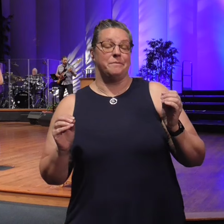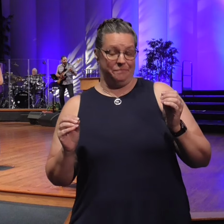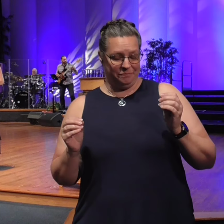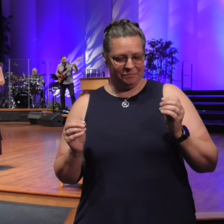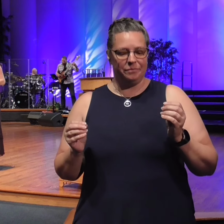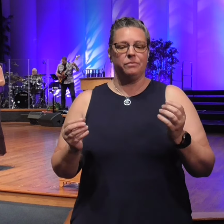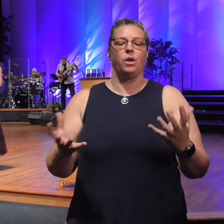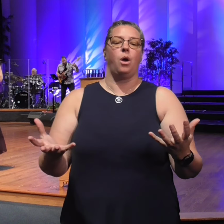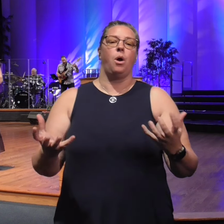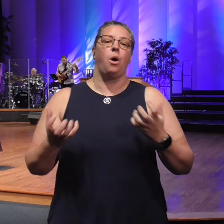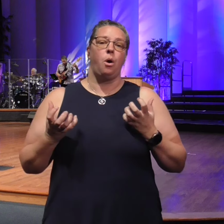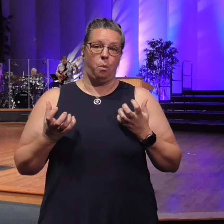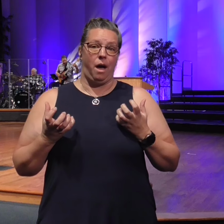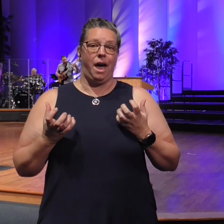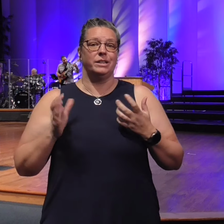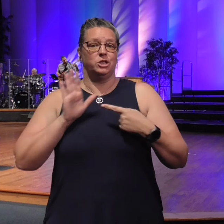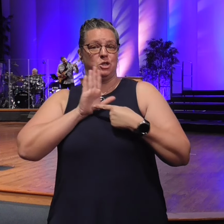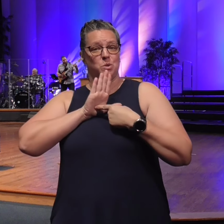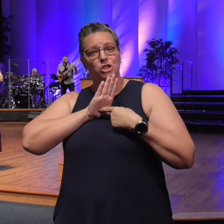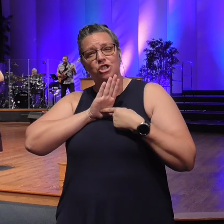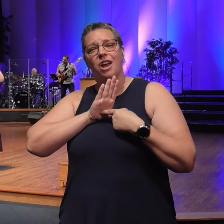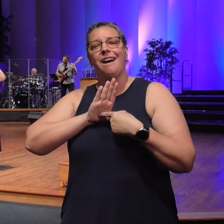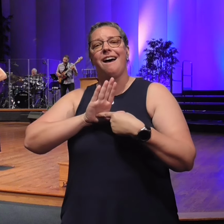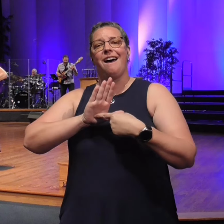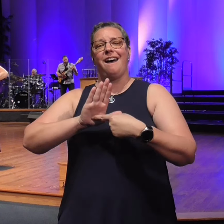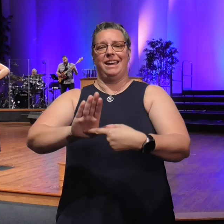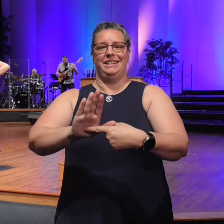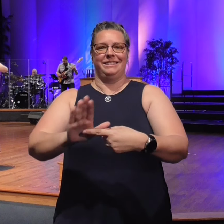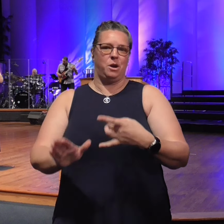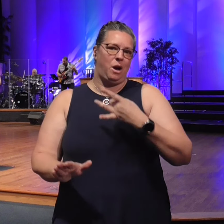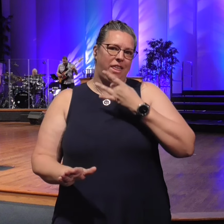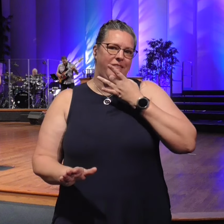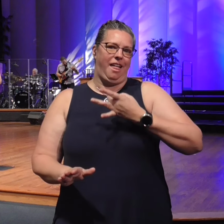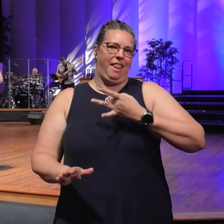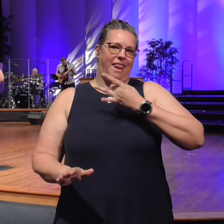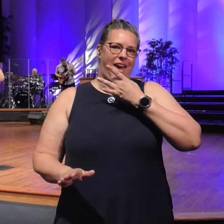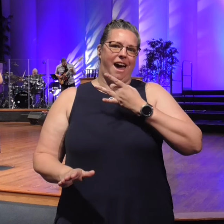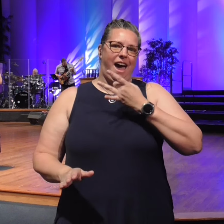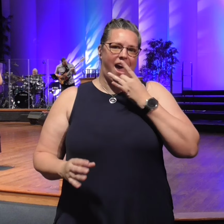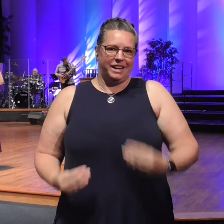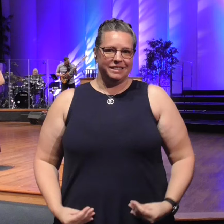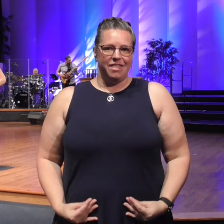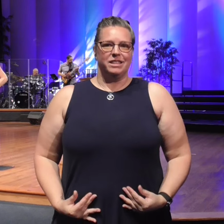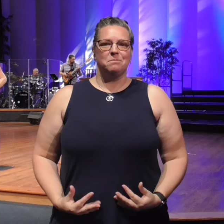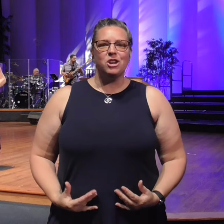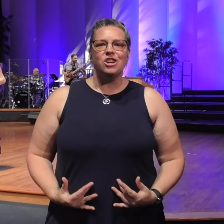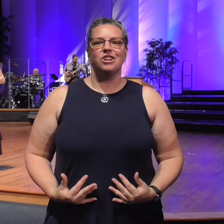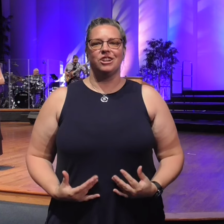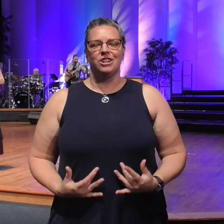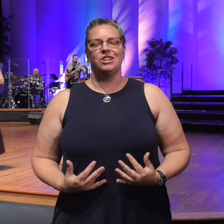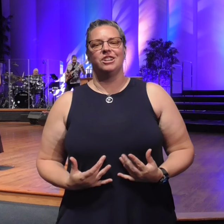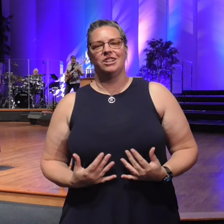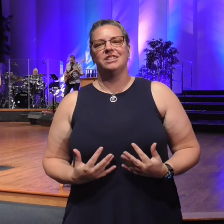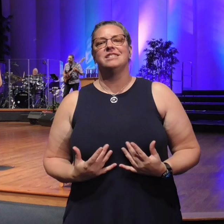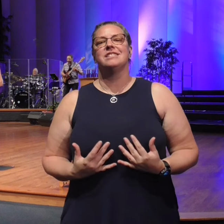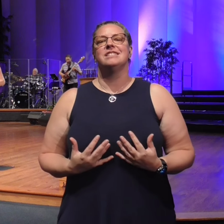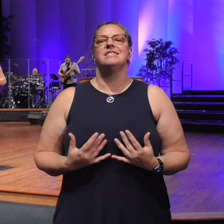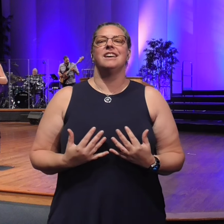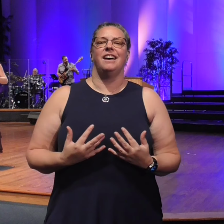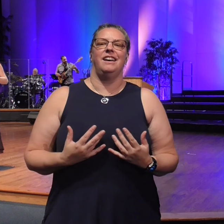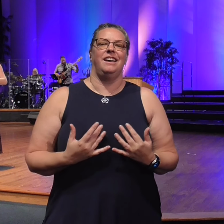I want to shine with the light that's burning up